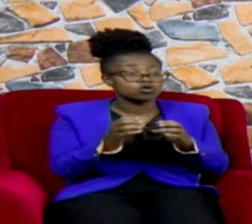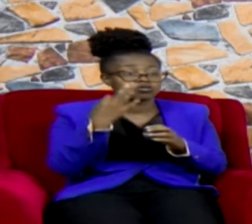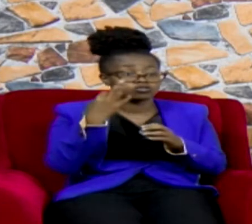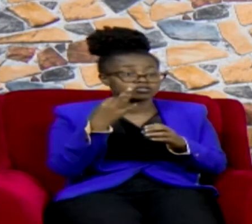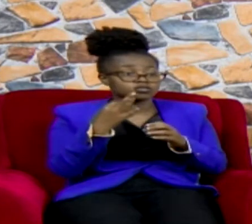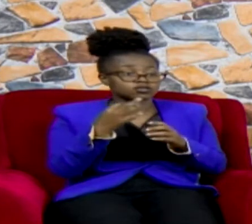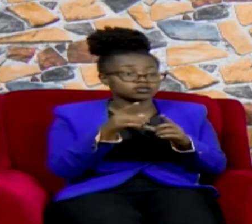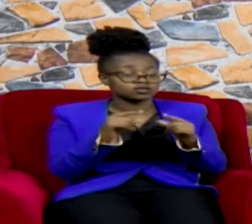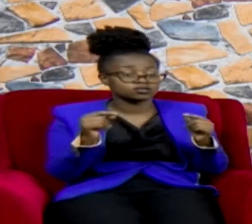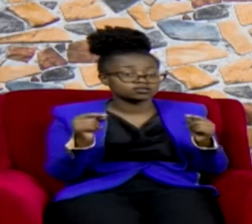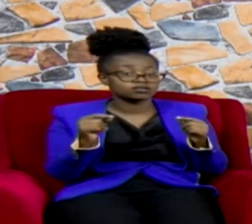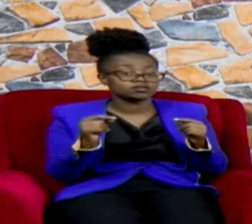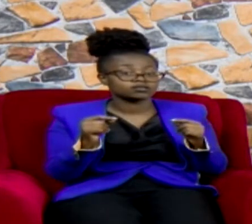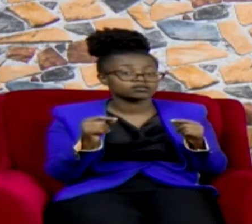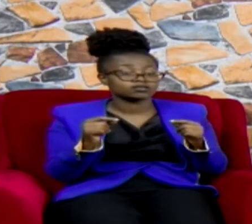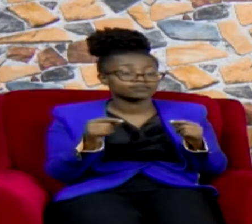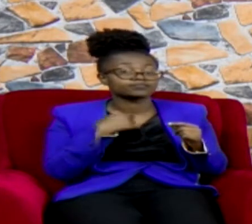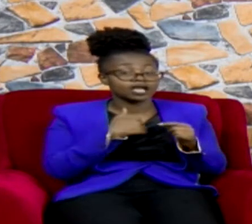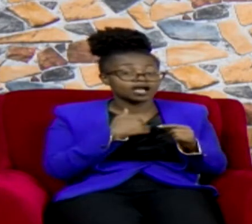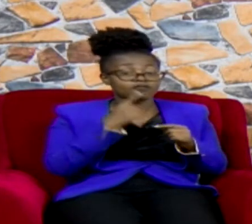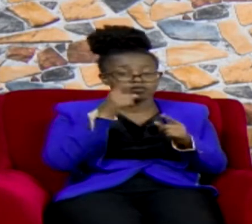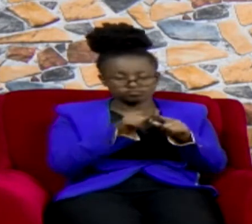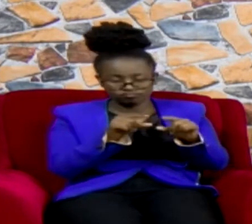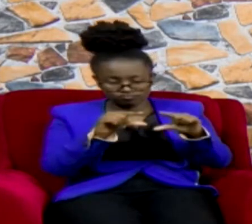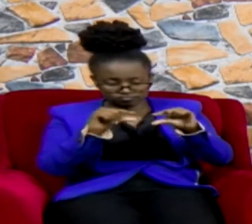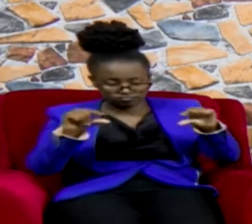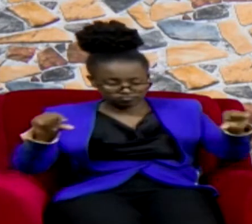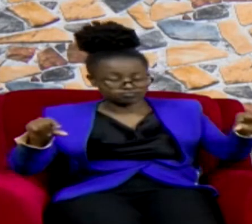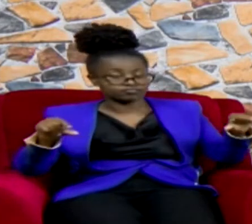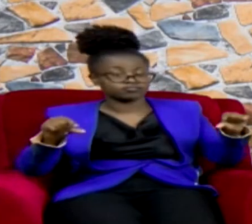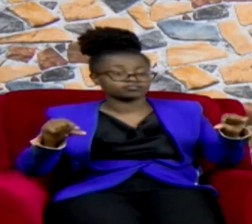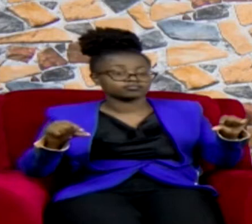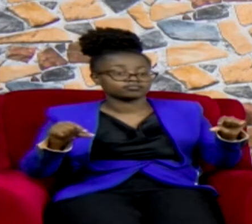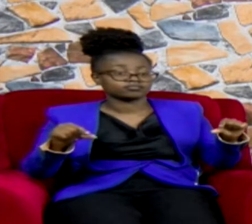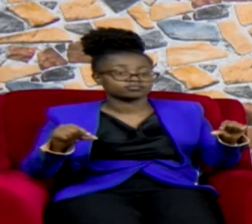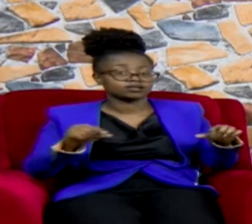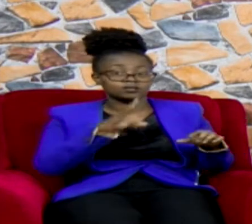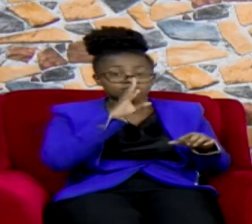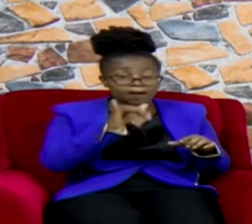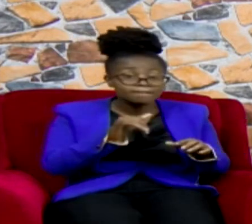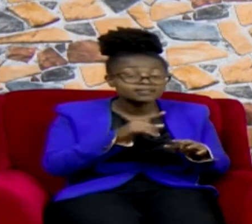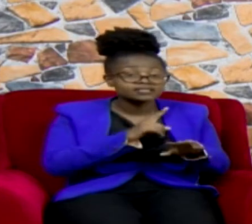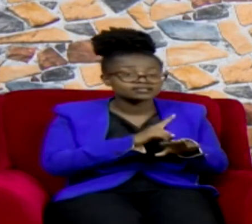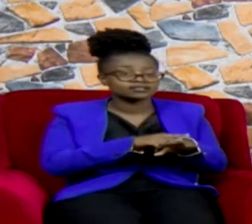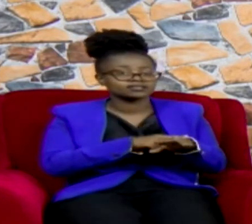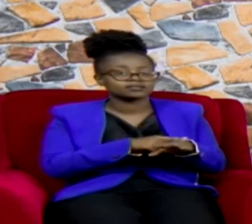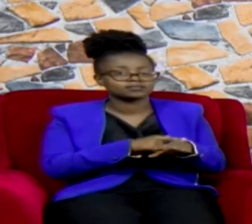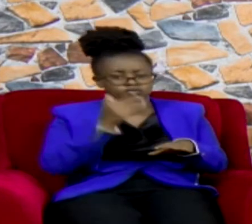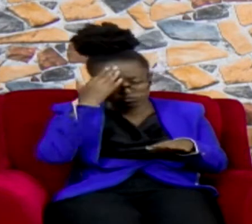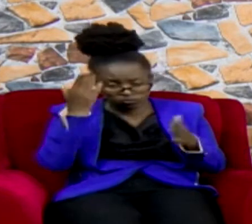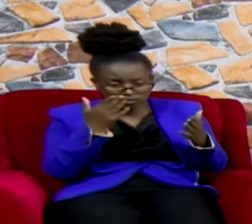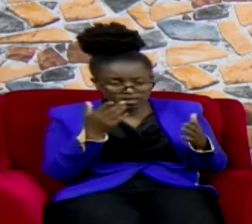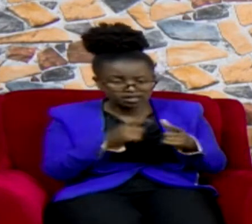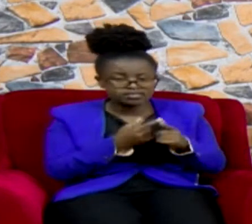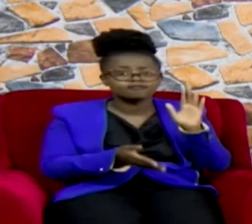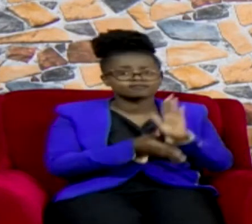I don't know, I know. So I know we usually have one sentence, like he does one sentence. So by the time he spots it, by the time you figure out where he's, and